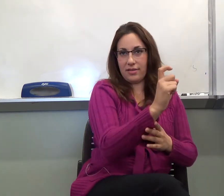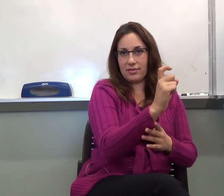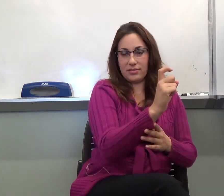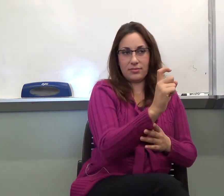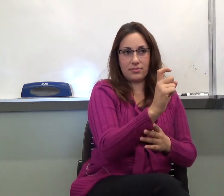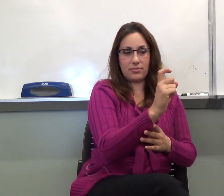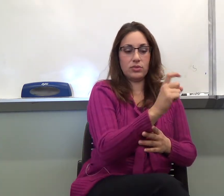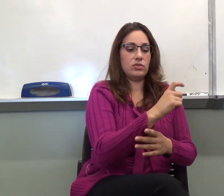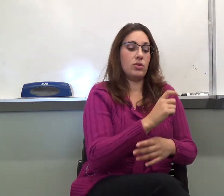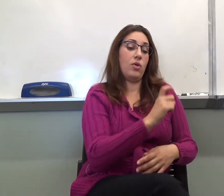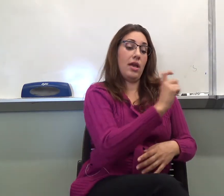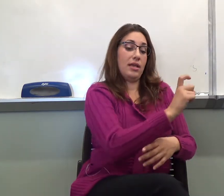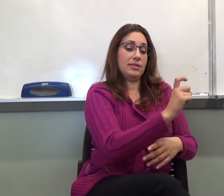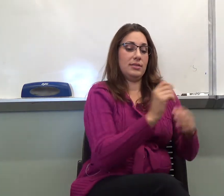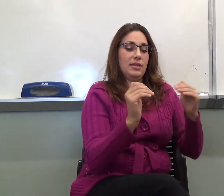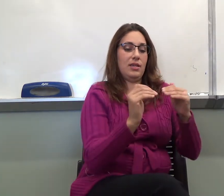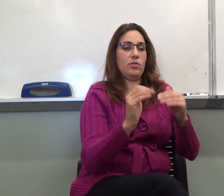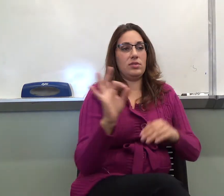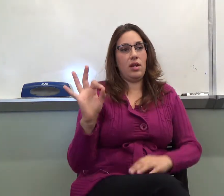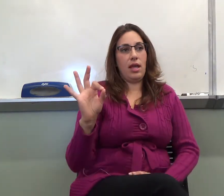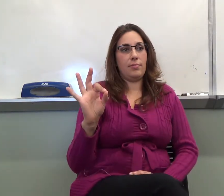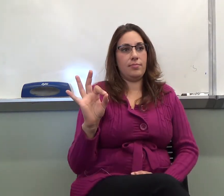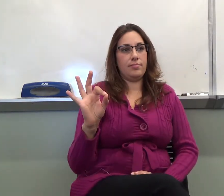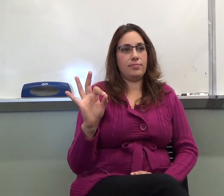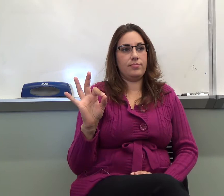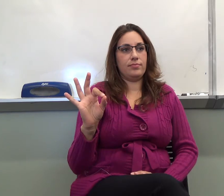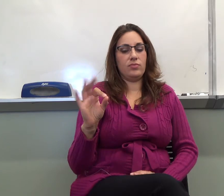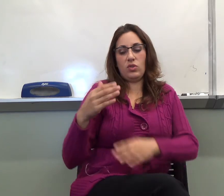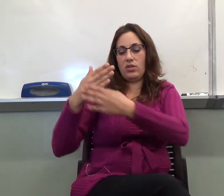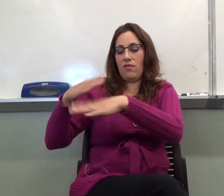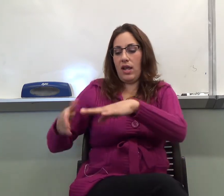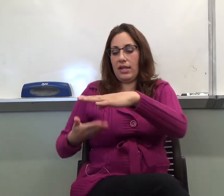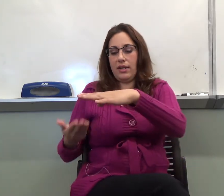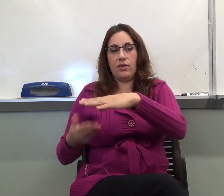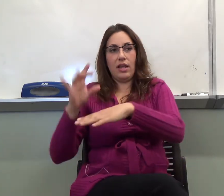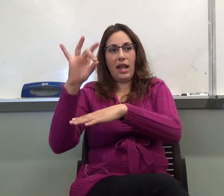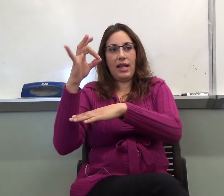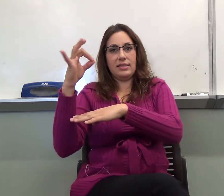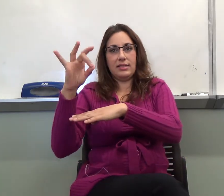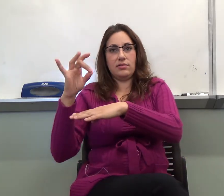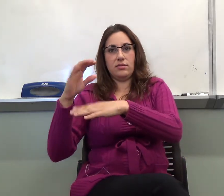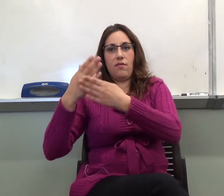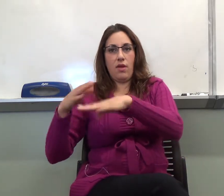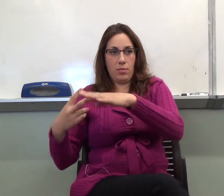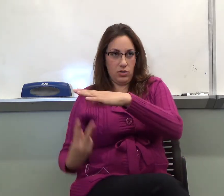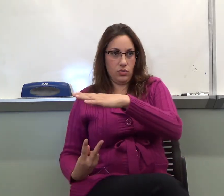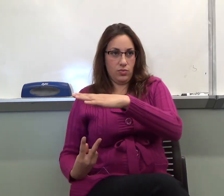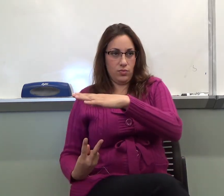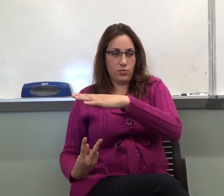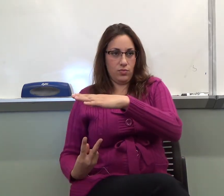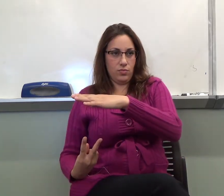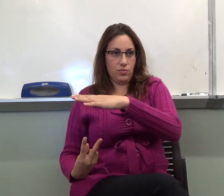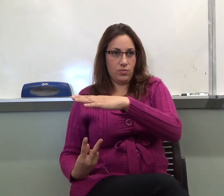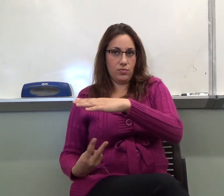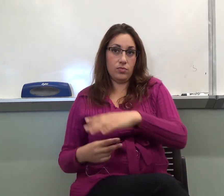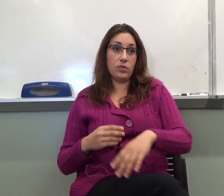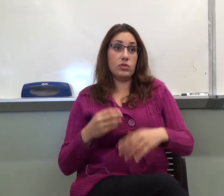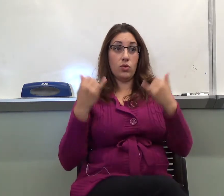there. X is equal to 9. You can put it back in, make sure. 2 times 9 is 18, take away 3, yep,